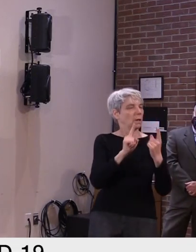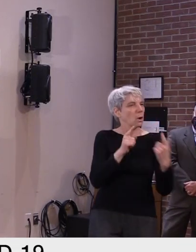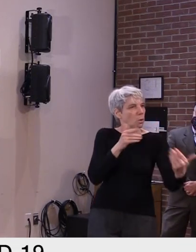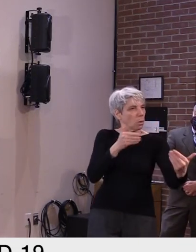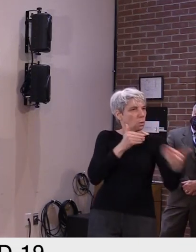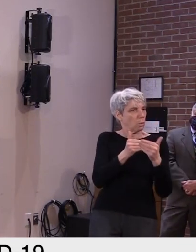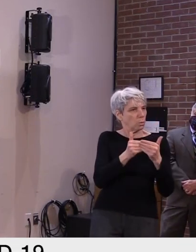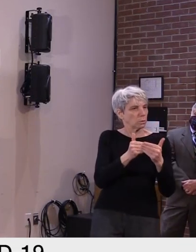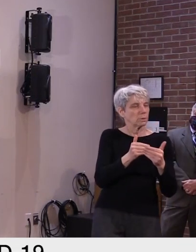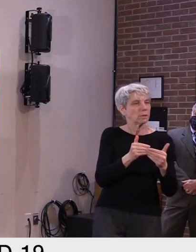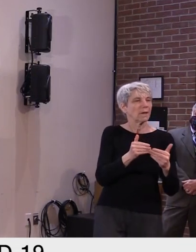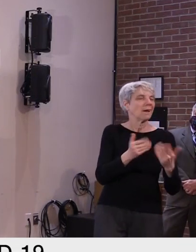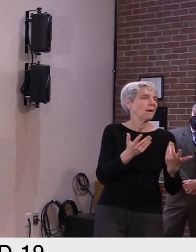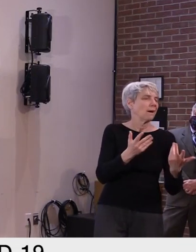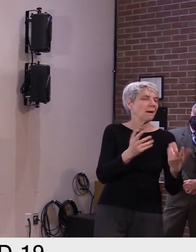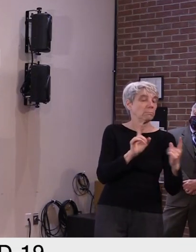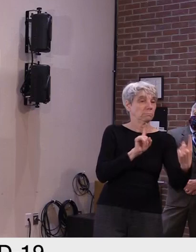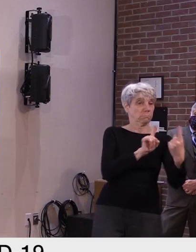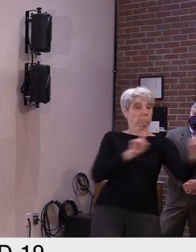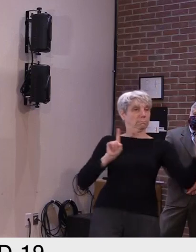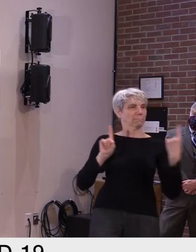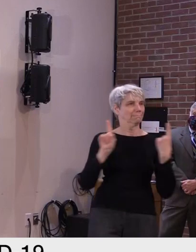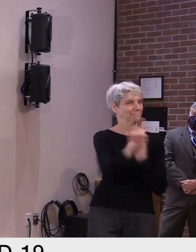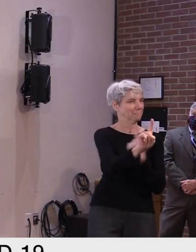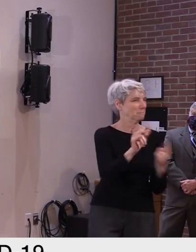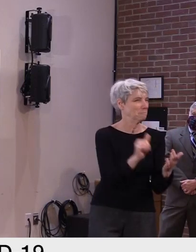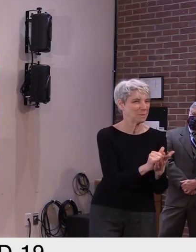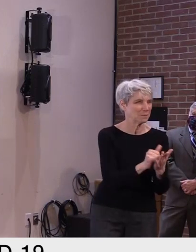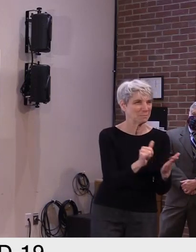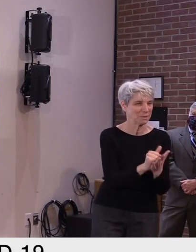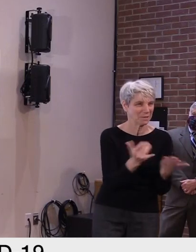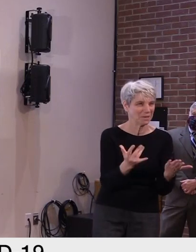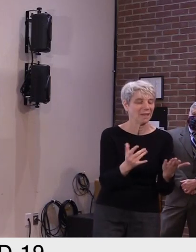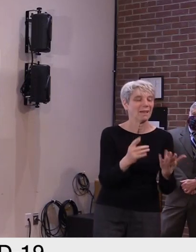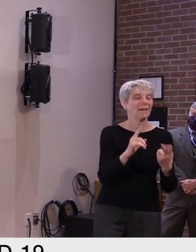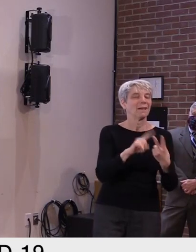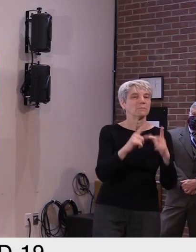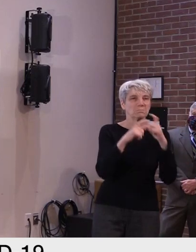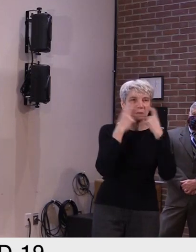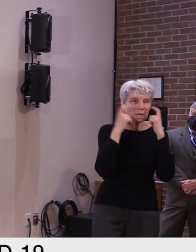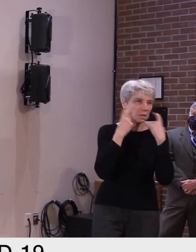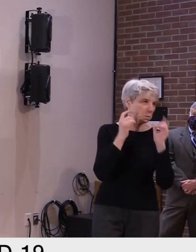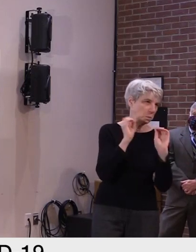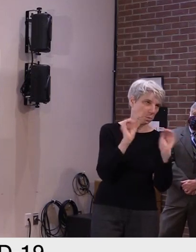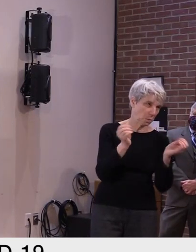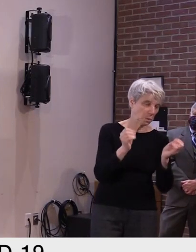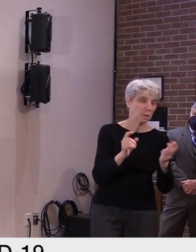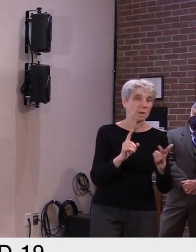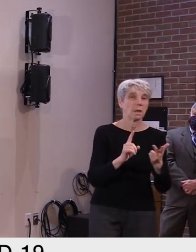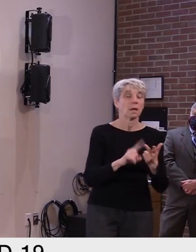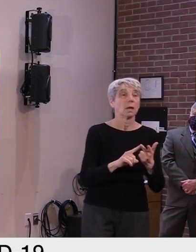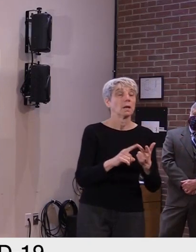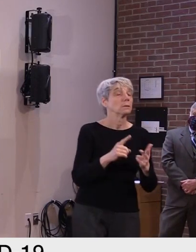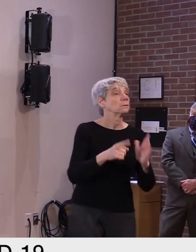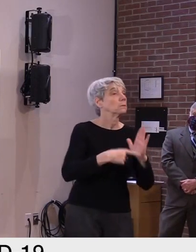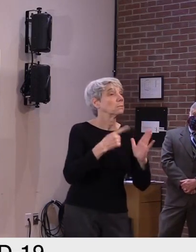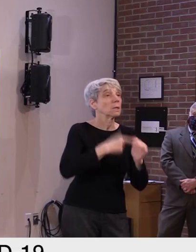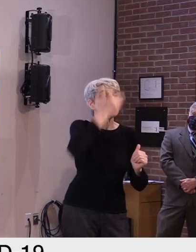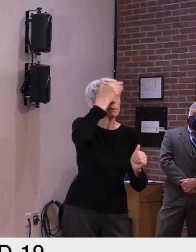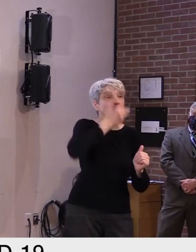players not able to keep 6 feet apart, with absence of masking, and in some places, absence of facial